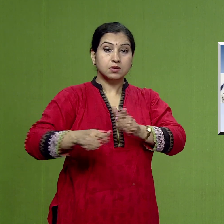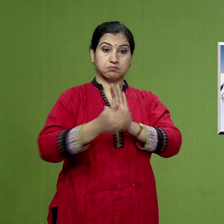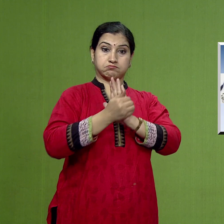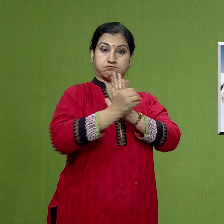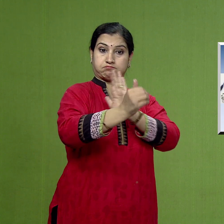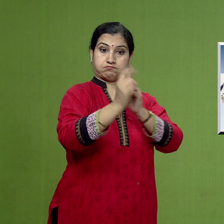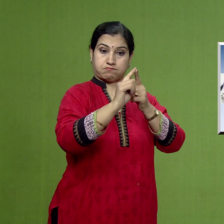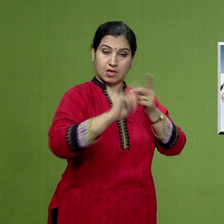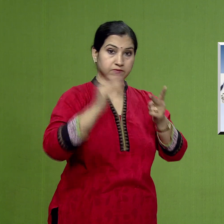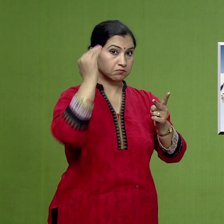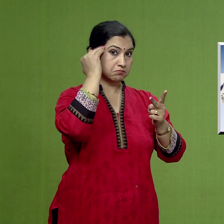our country.